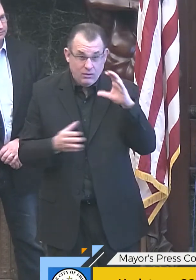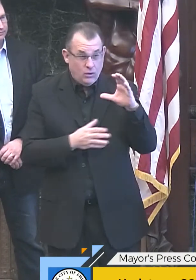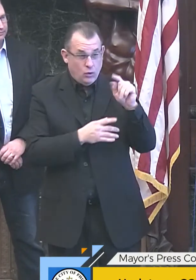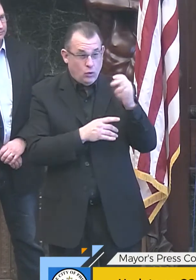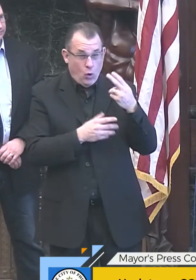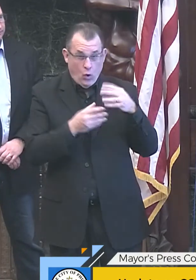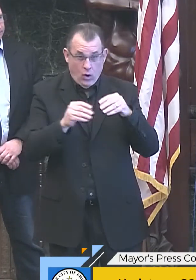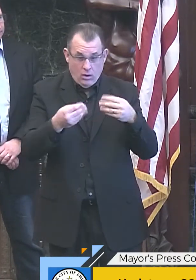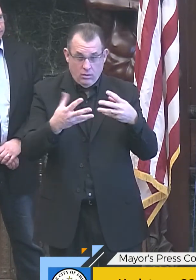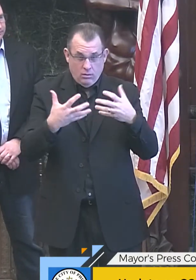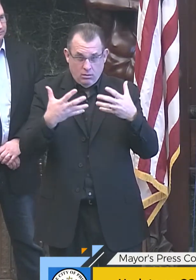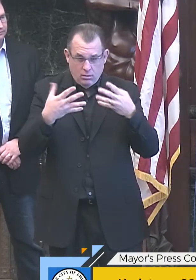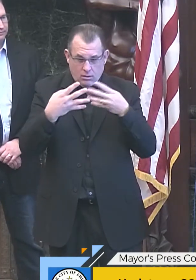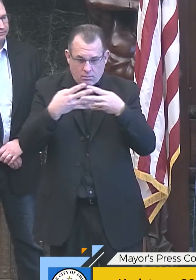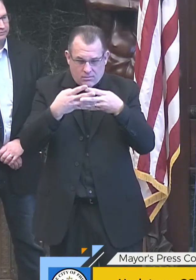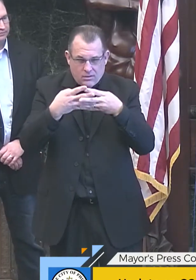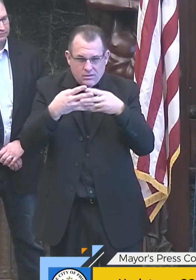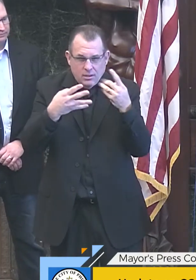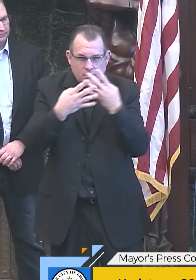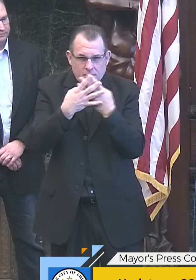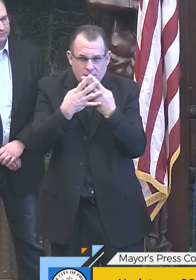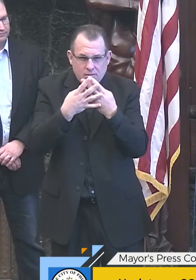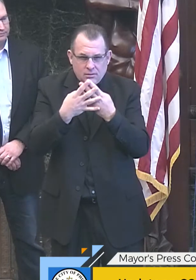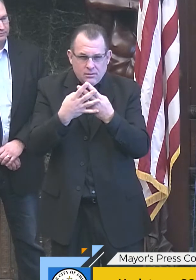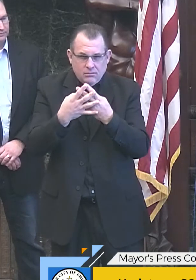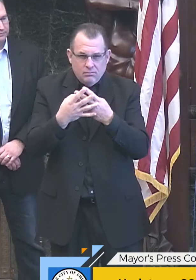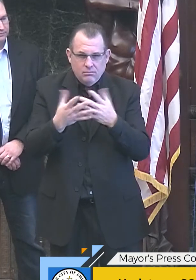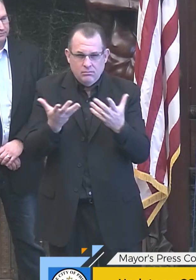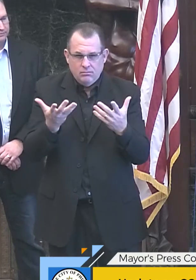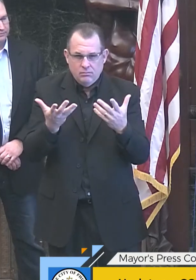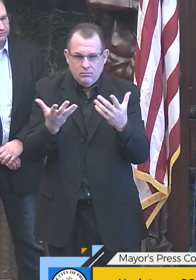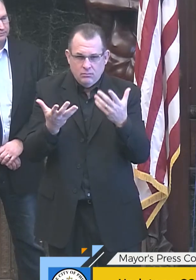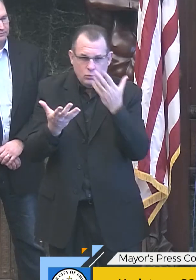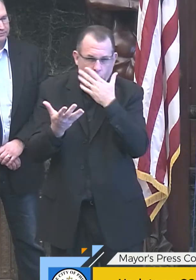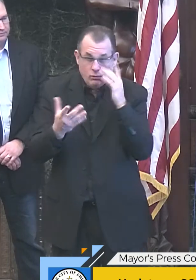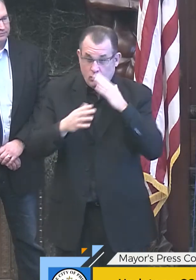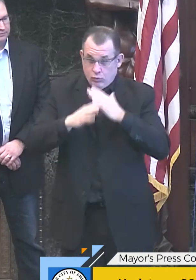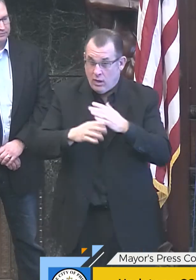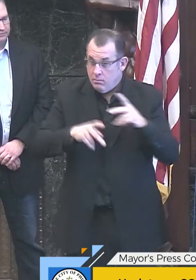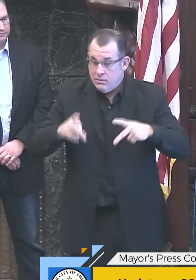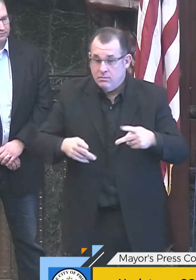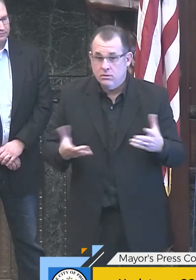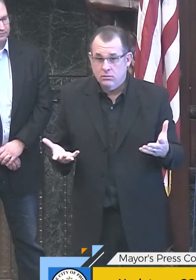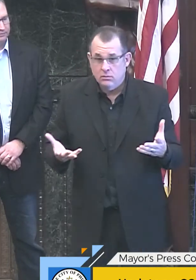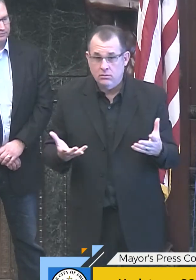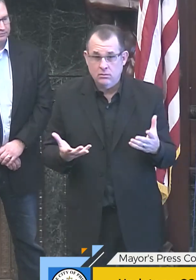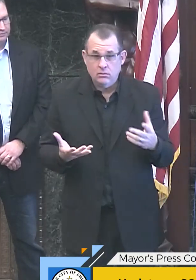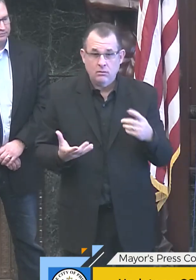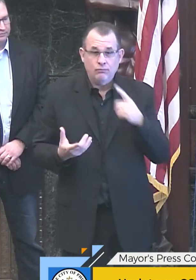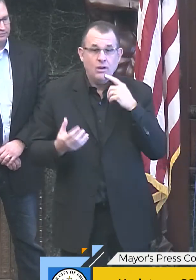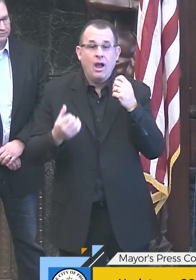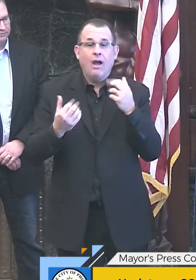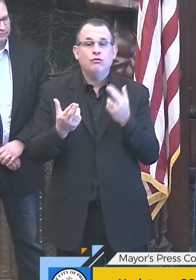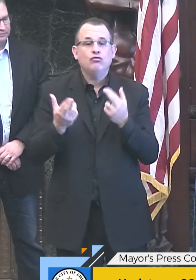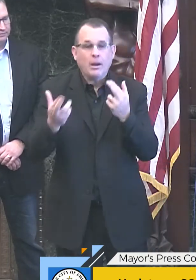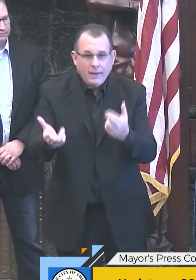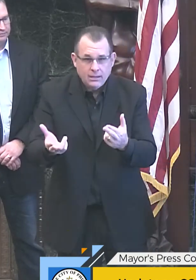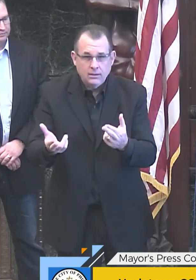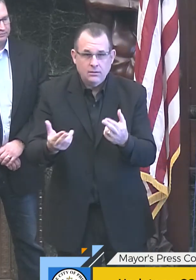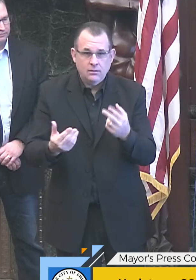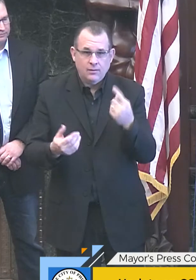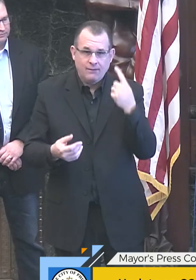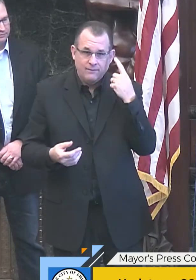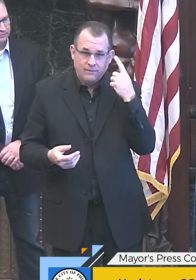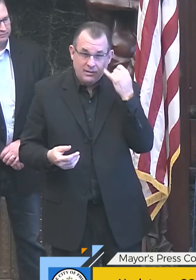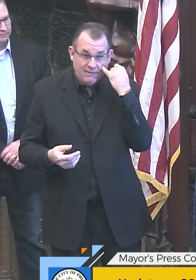and so the more that cloth is going to protect the people around you. So there is recommendations specifically on our website about if you want to